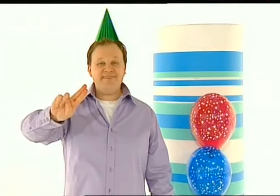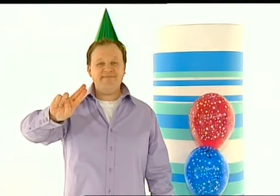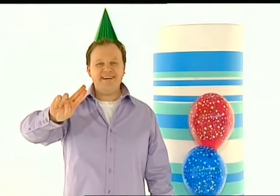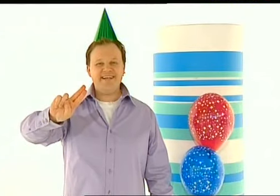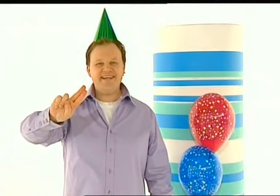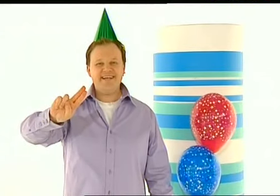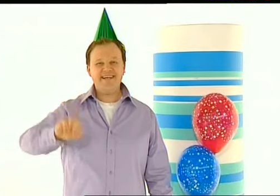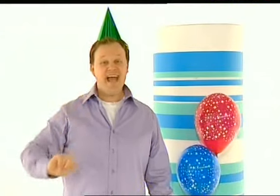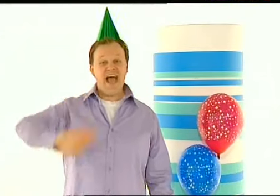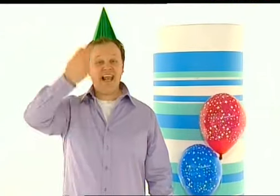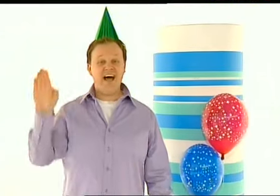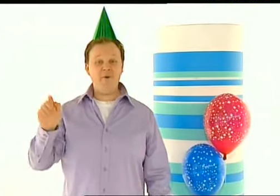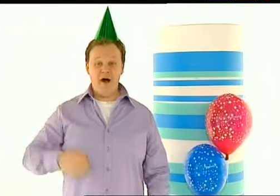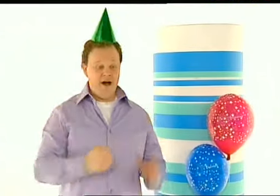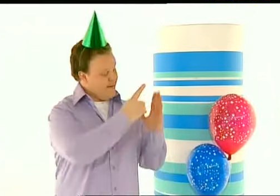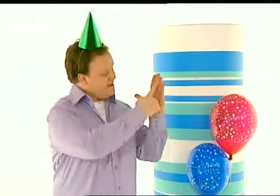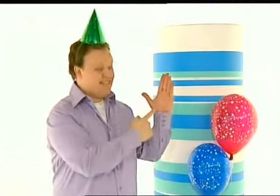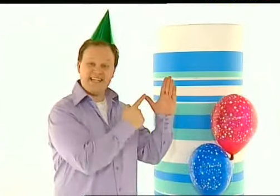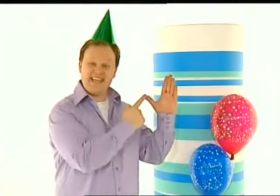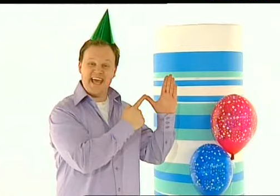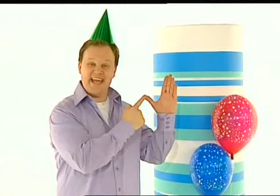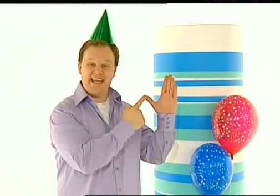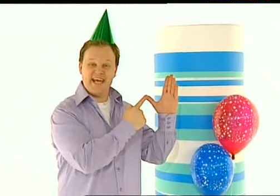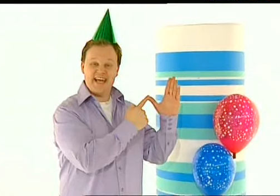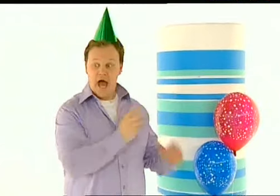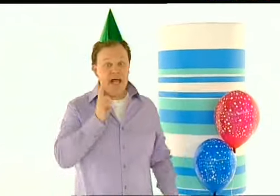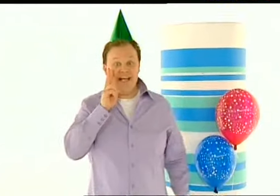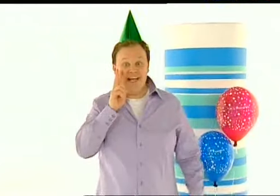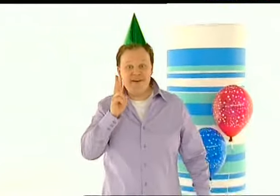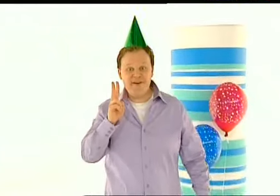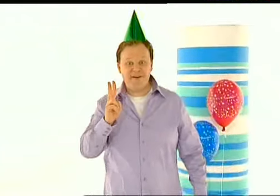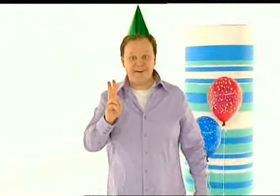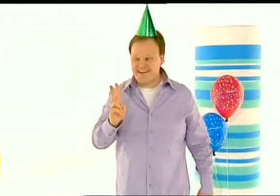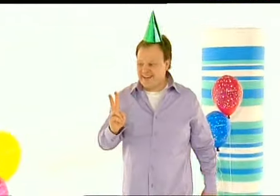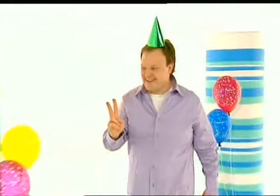name. Hello, I'm Justin. Look!